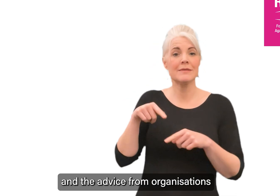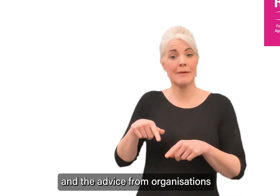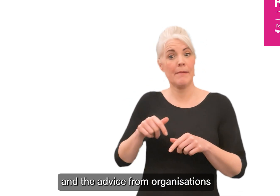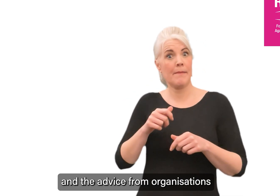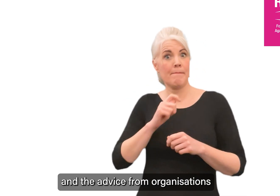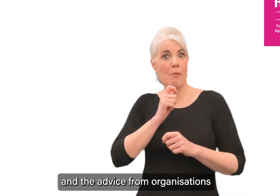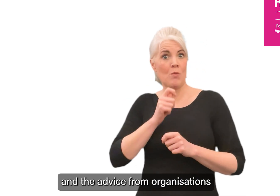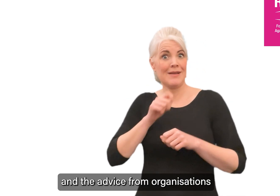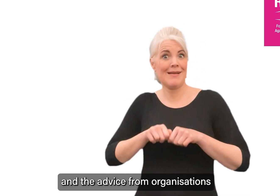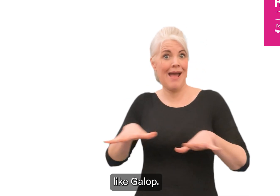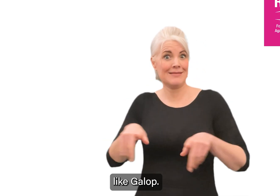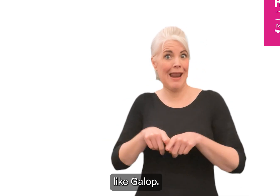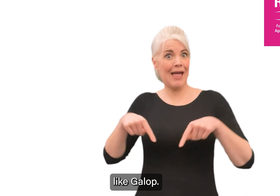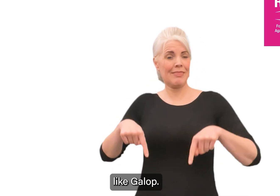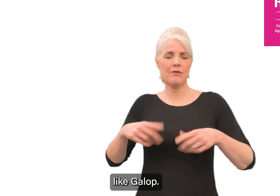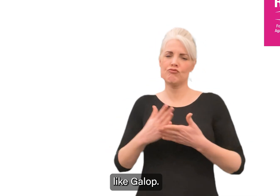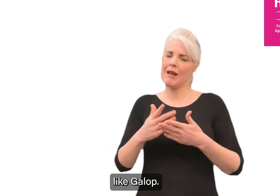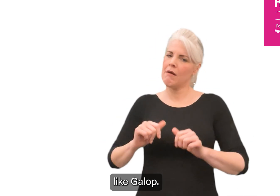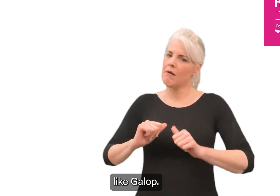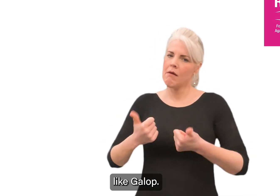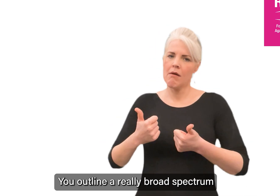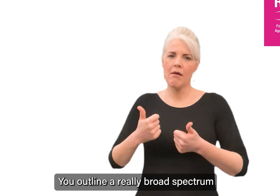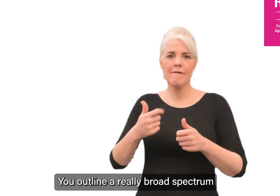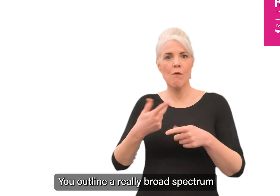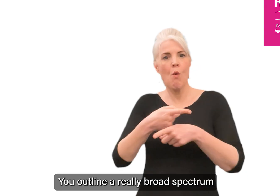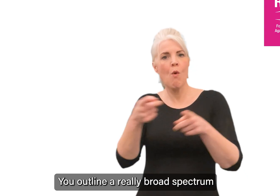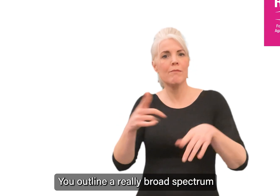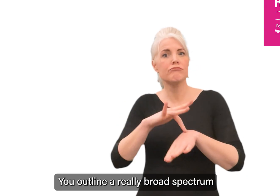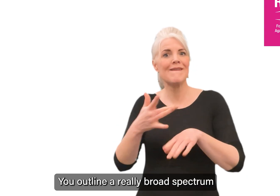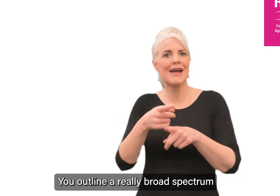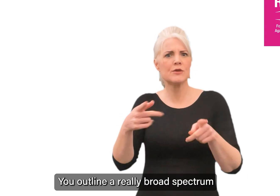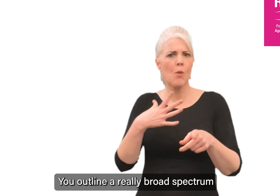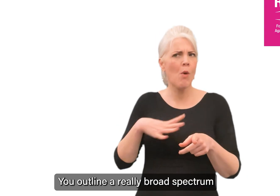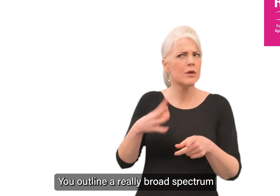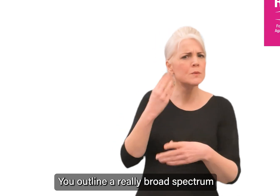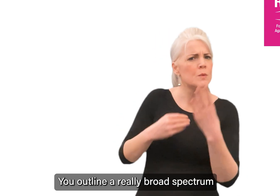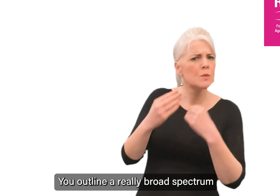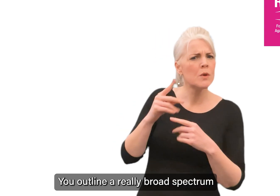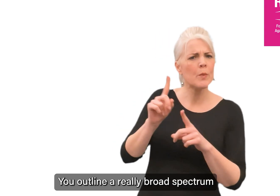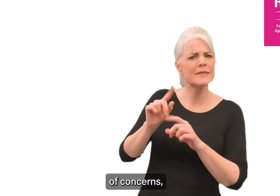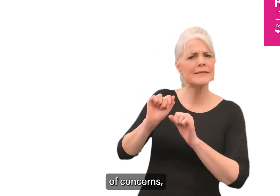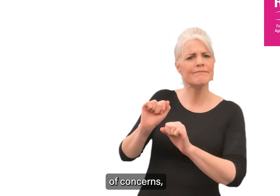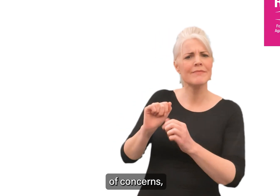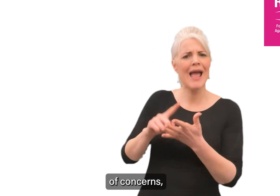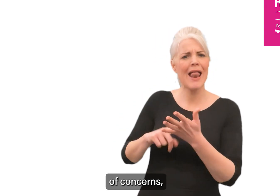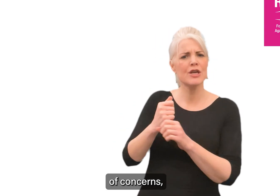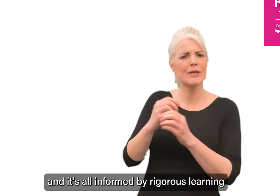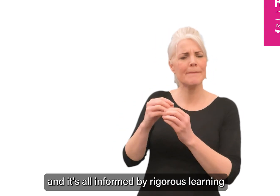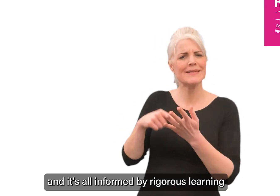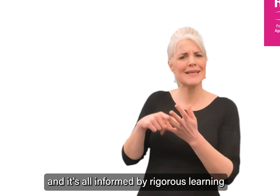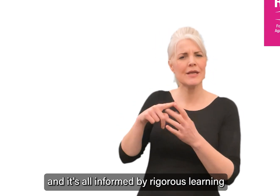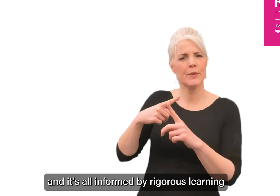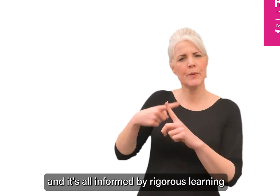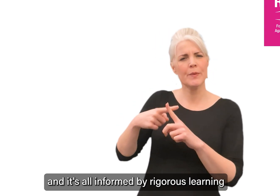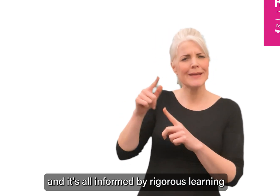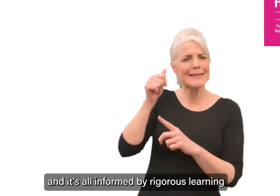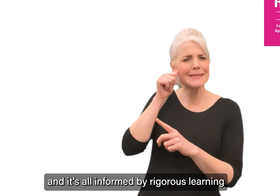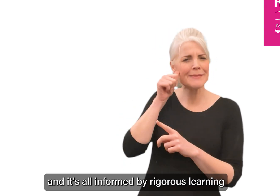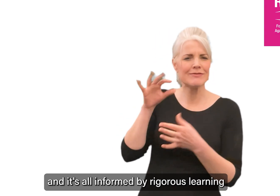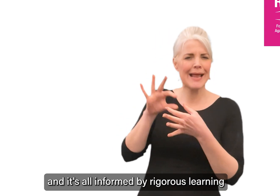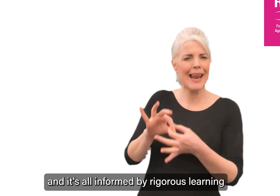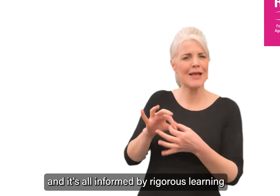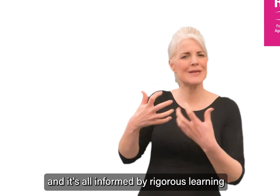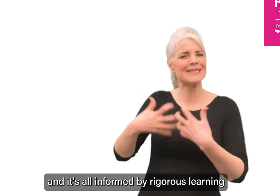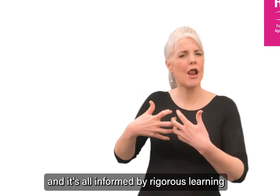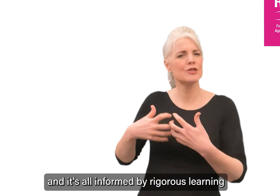advice from organisations like Gallup. You outline a really broad spectrum of concerns, and it's all informed